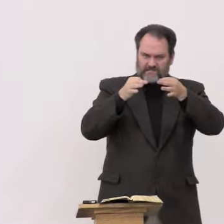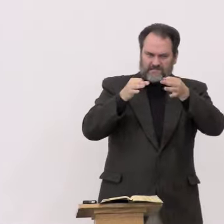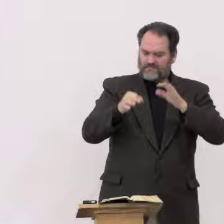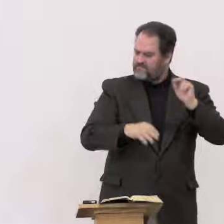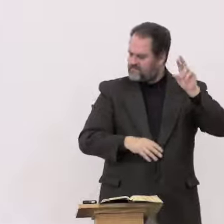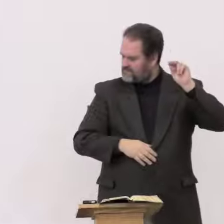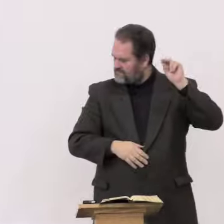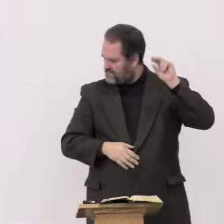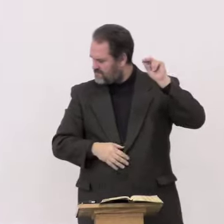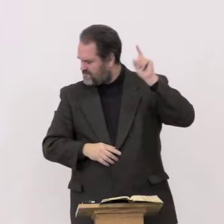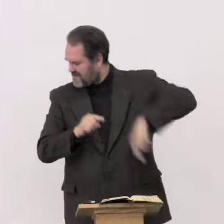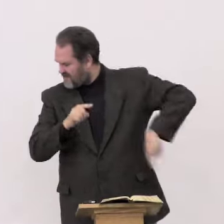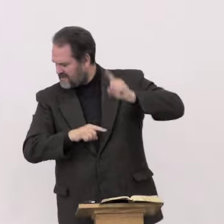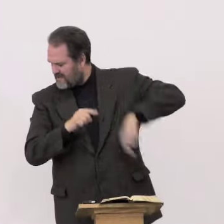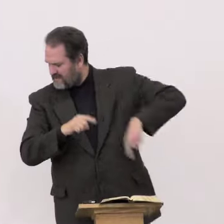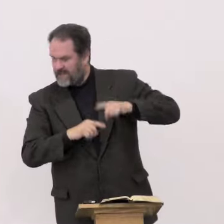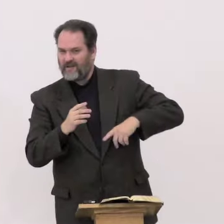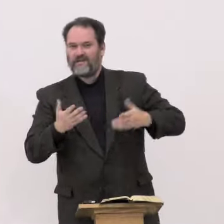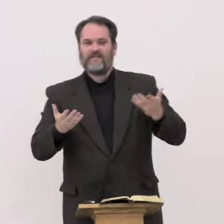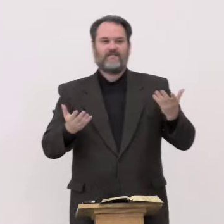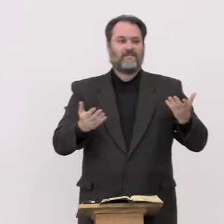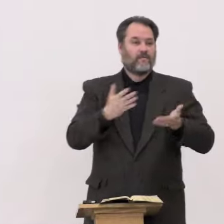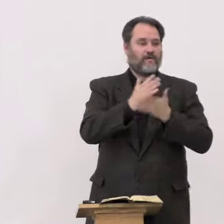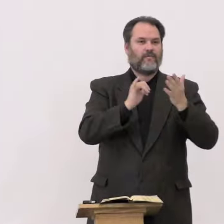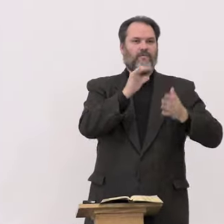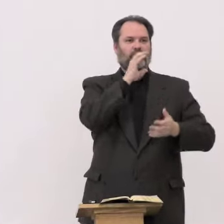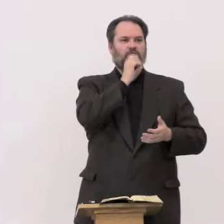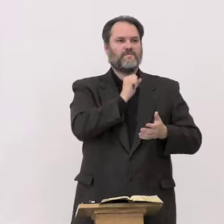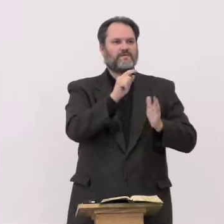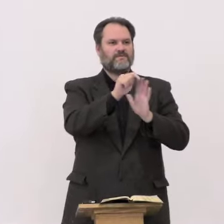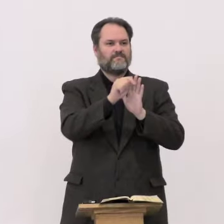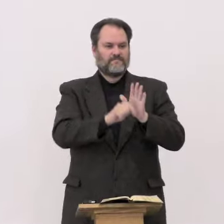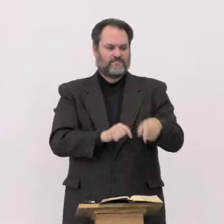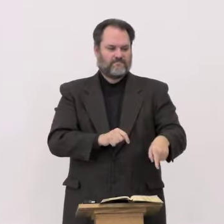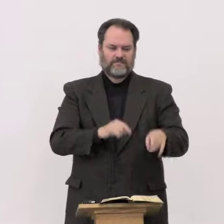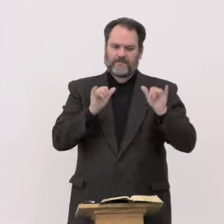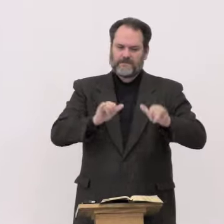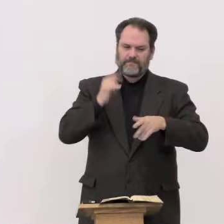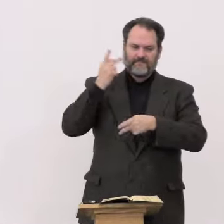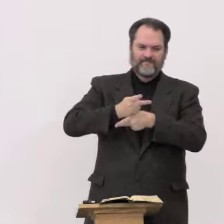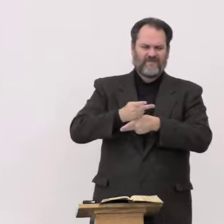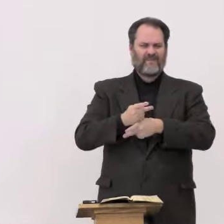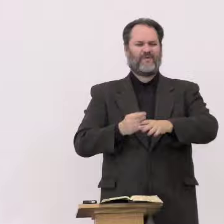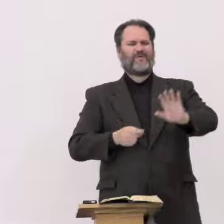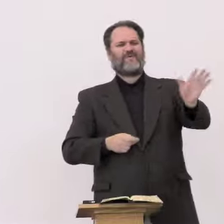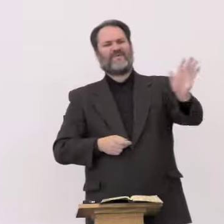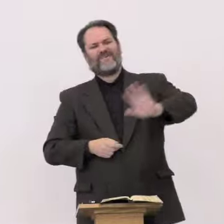they're not very open to any other things. Like, if you try to explain something to them, they won't believe.